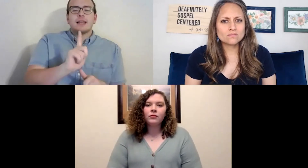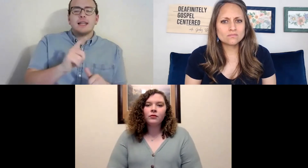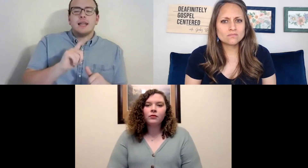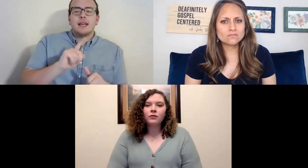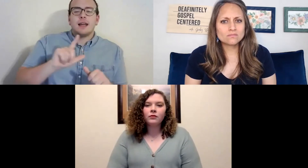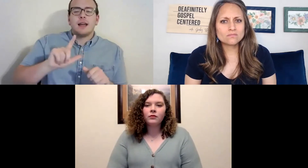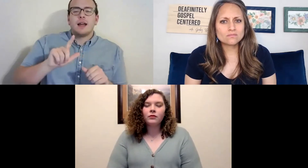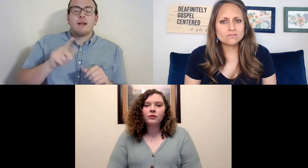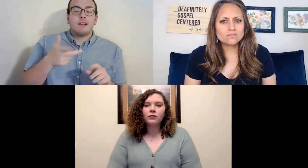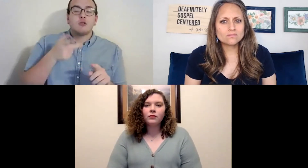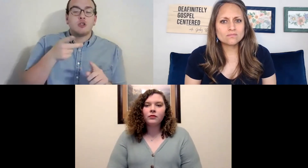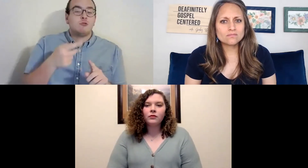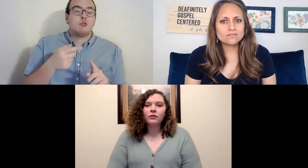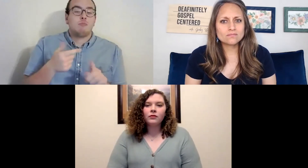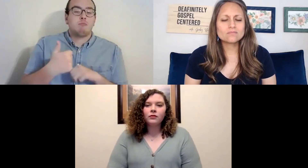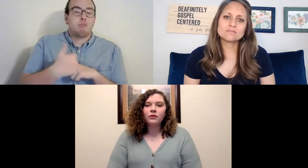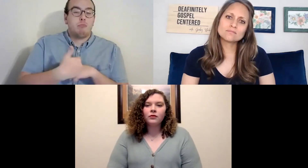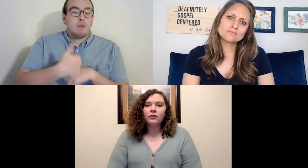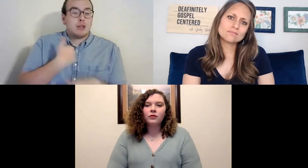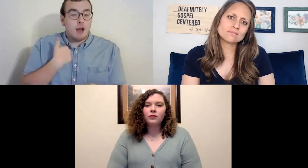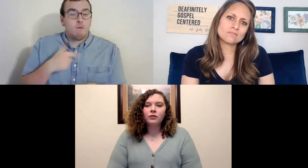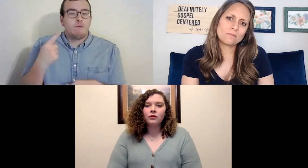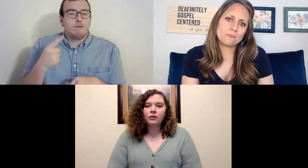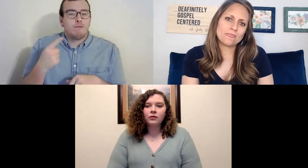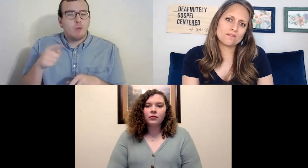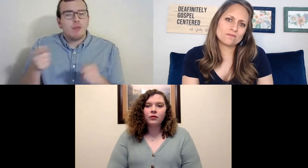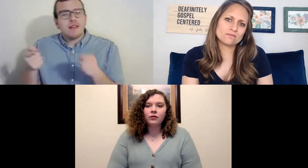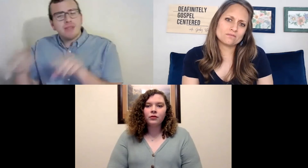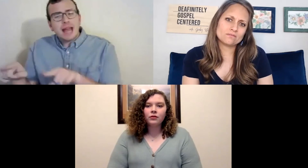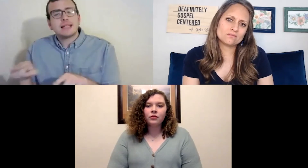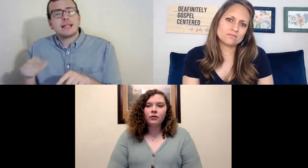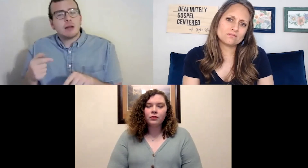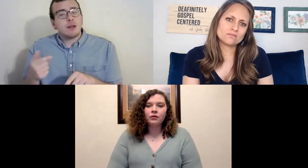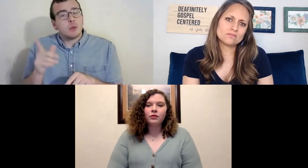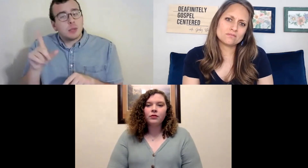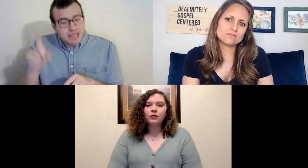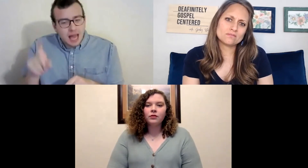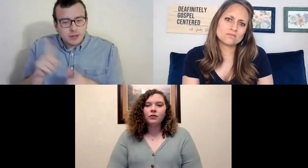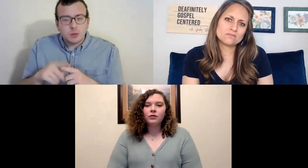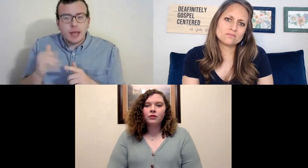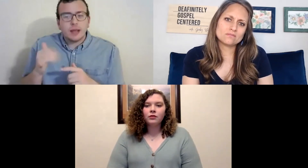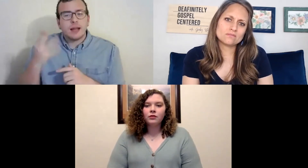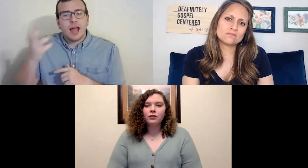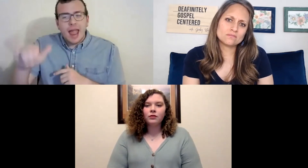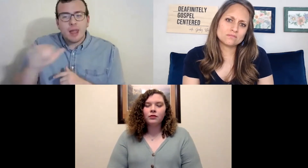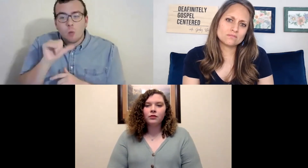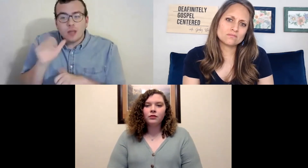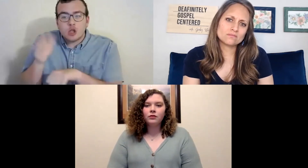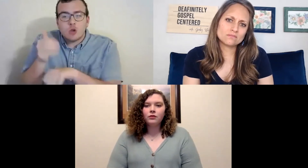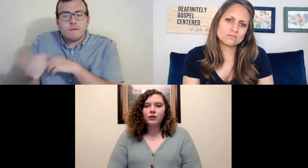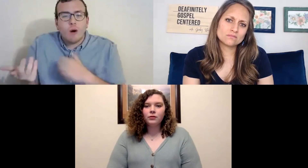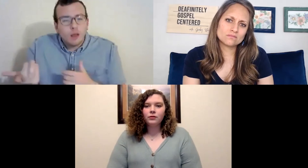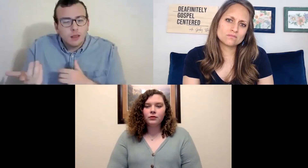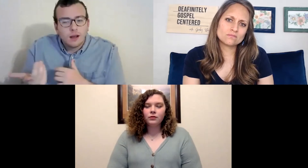We were blaming. It really just depends on where the blame went for that. Like that default. Like she blamed her and I blamed